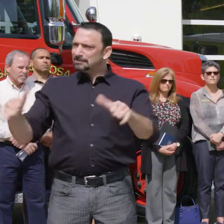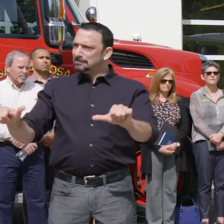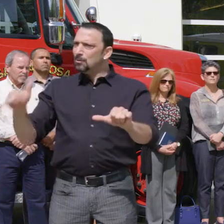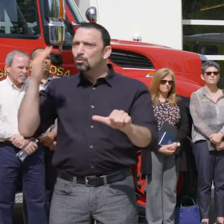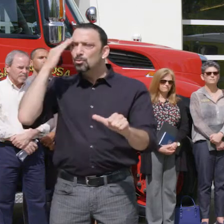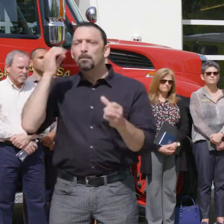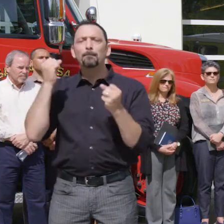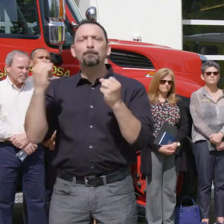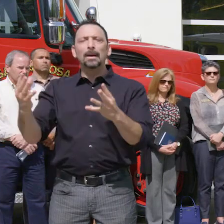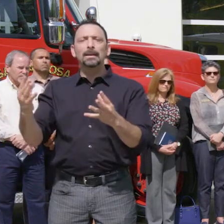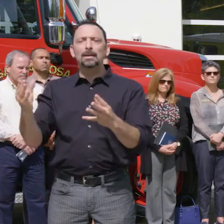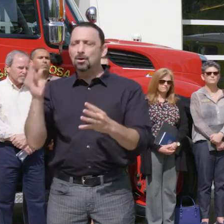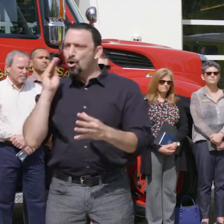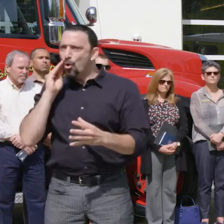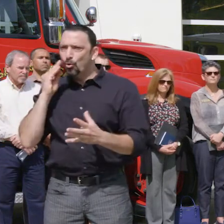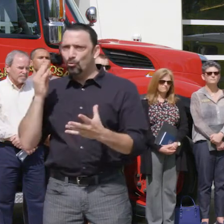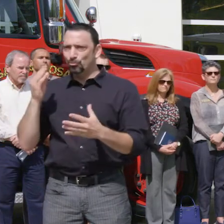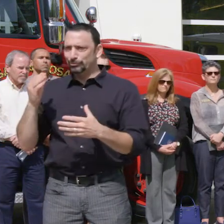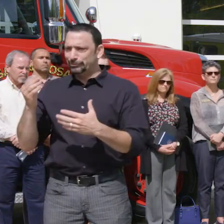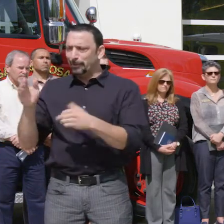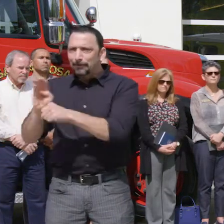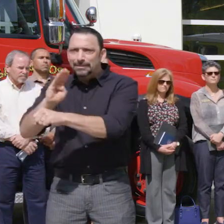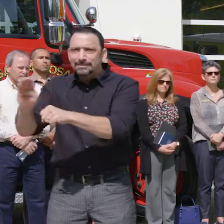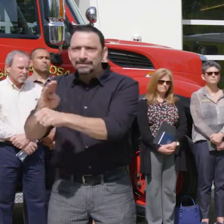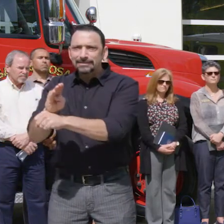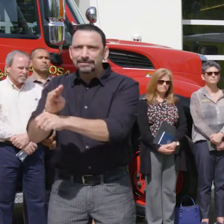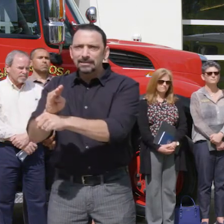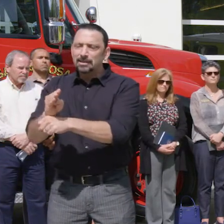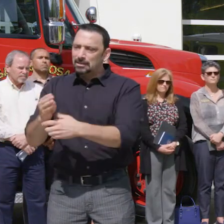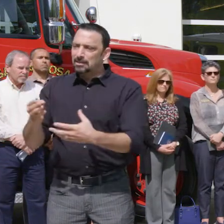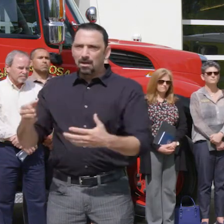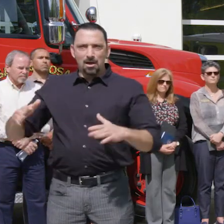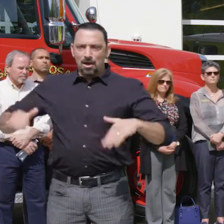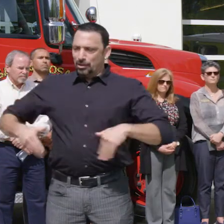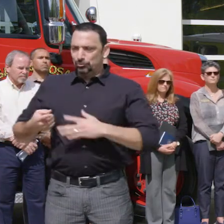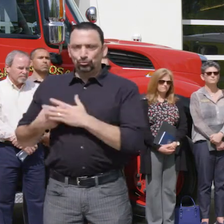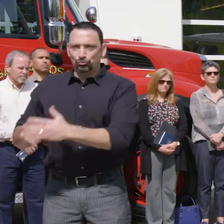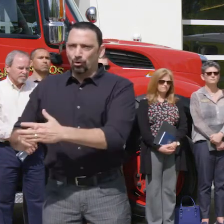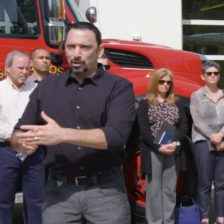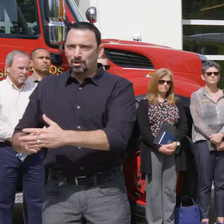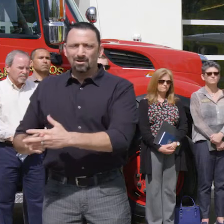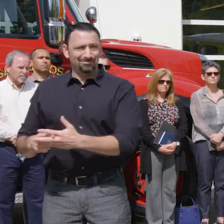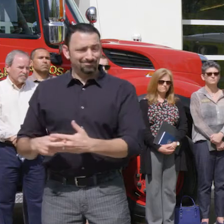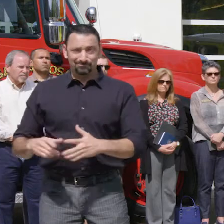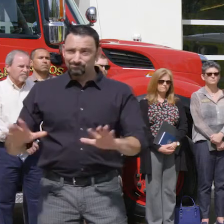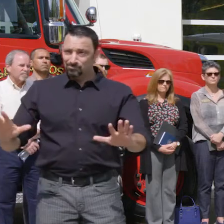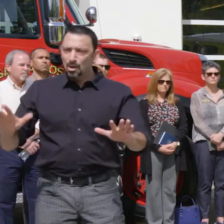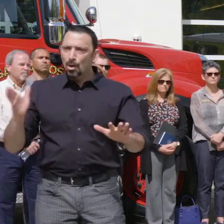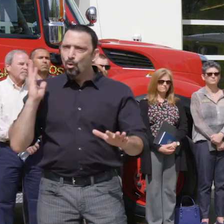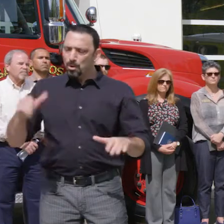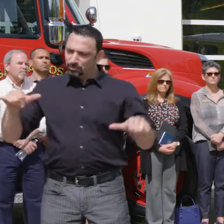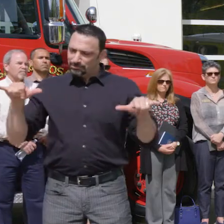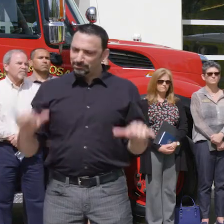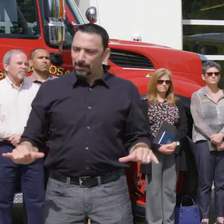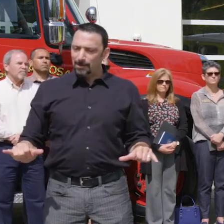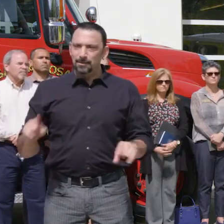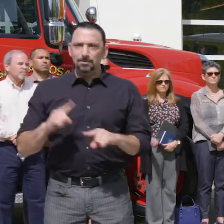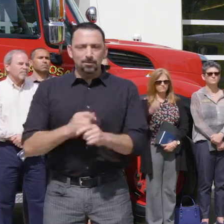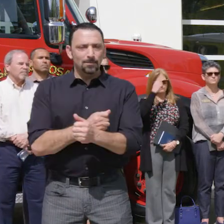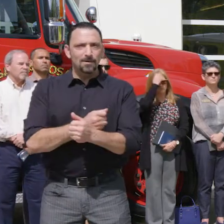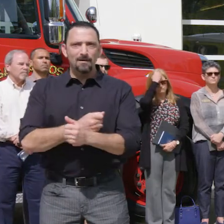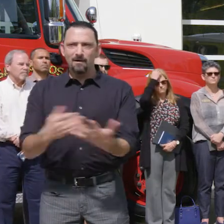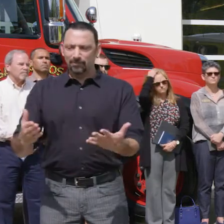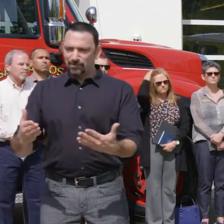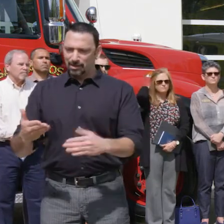properties that need to be addressed. There's a handful of properties. We're not going anywhere. We'll continue to work those properties, those